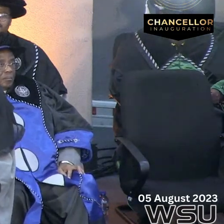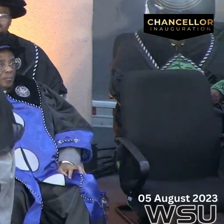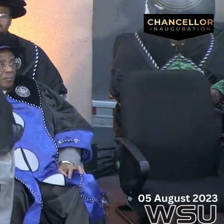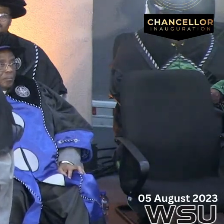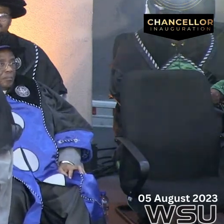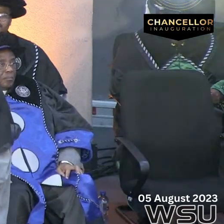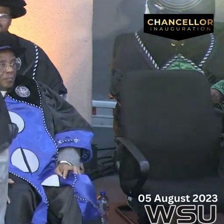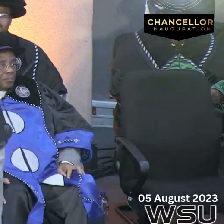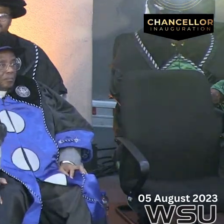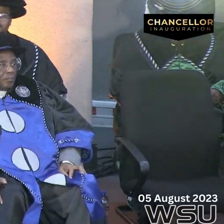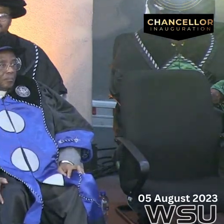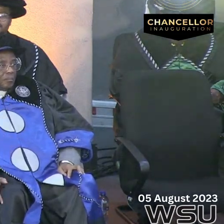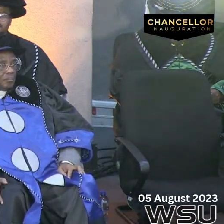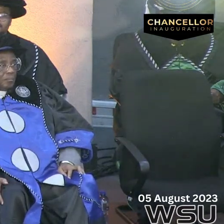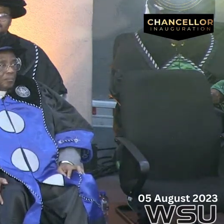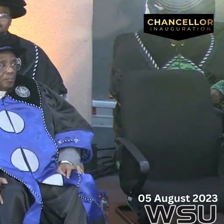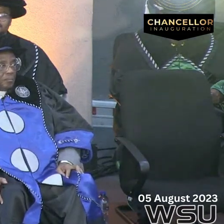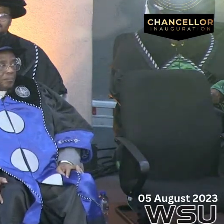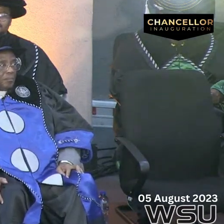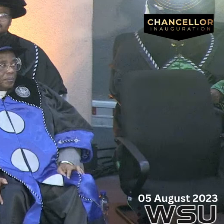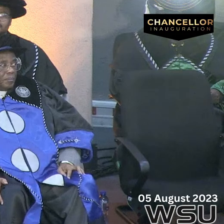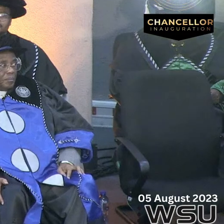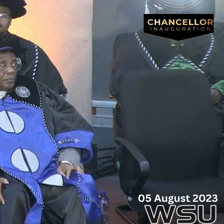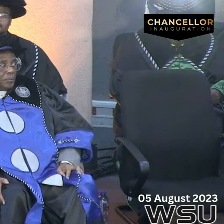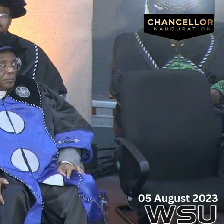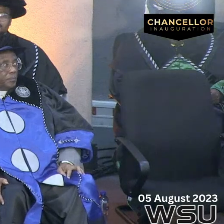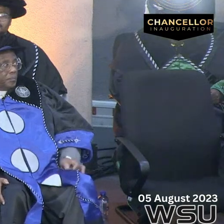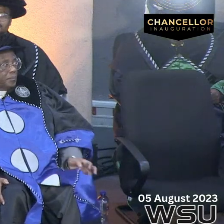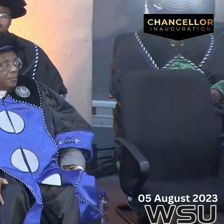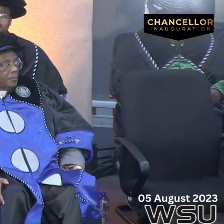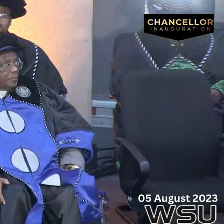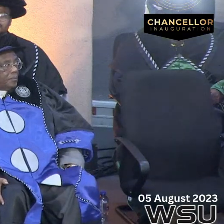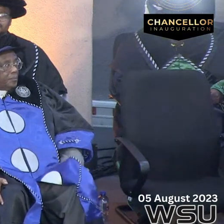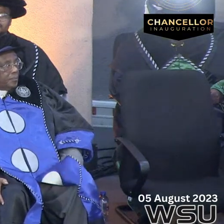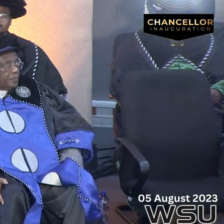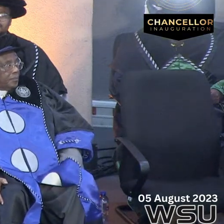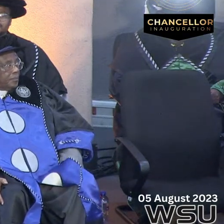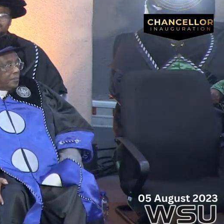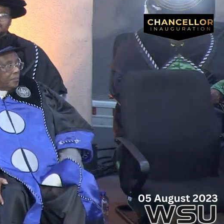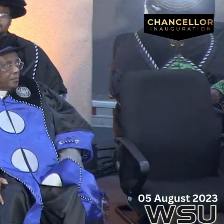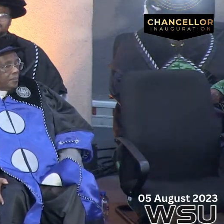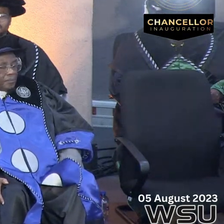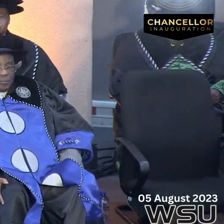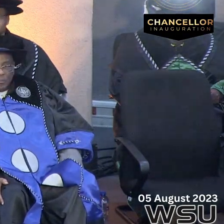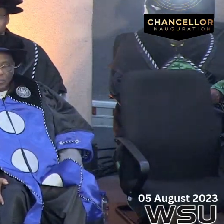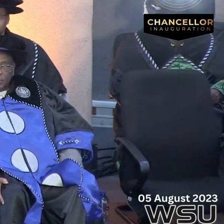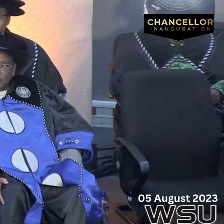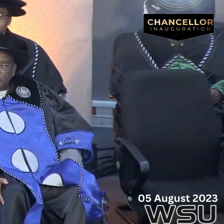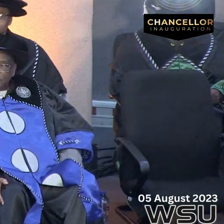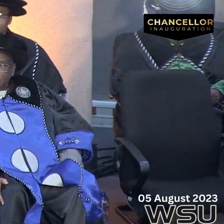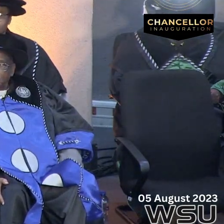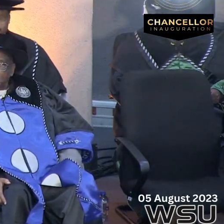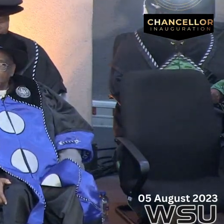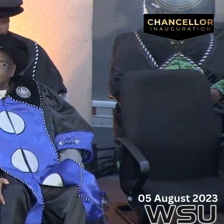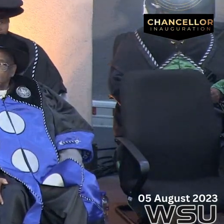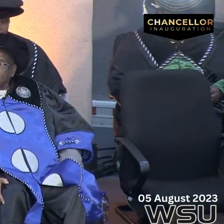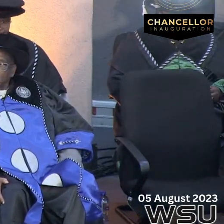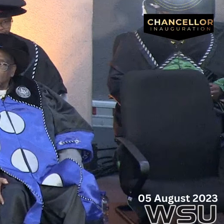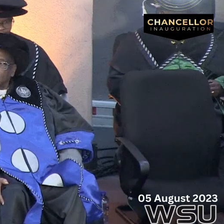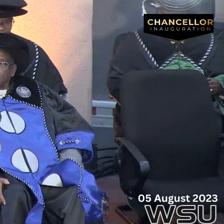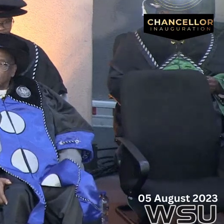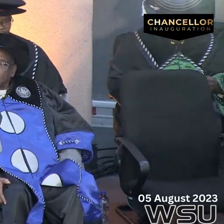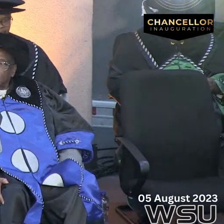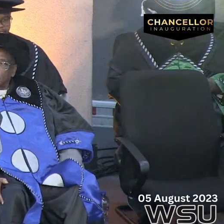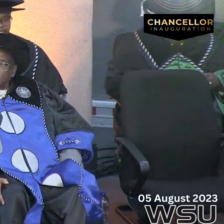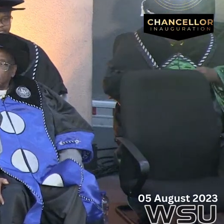1987, someone could aspire to and pursue a dream of becoming a